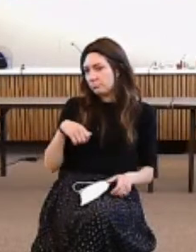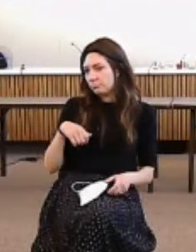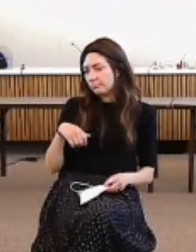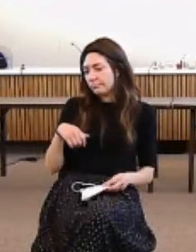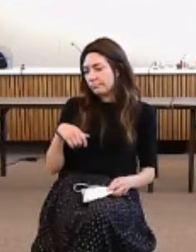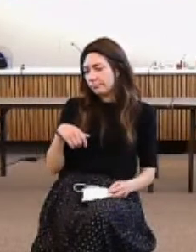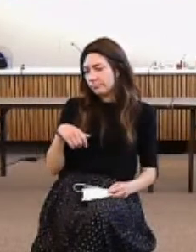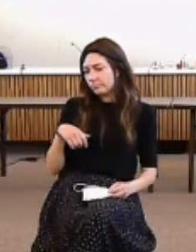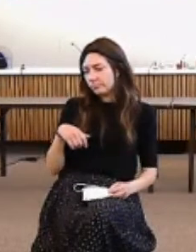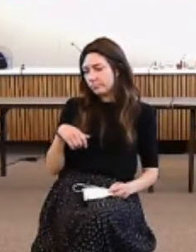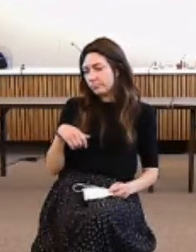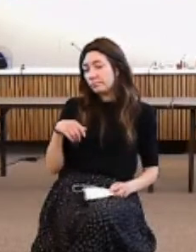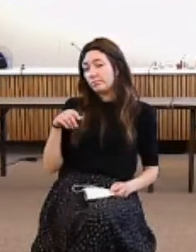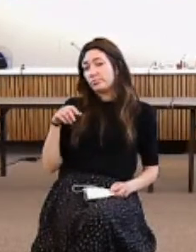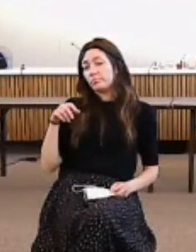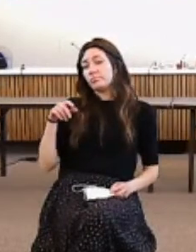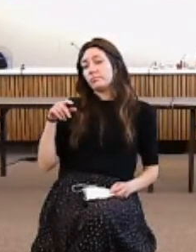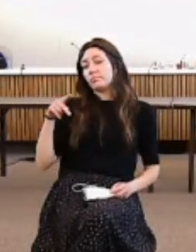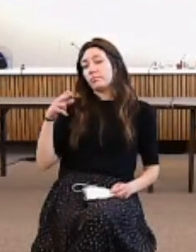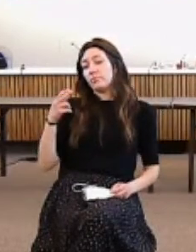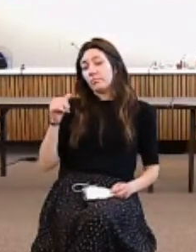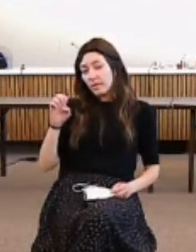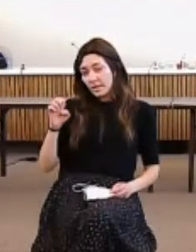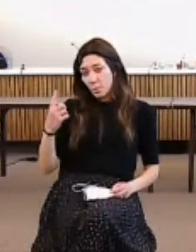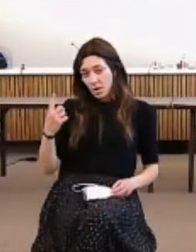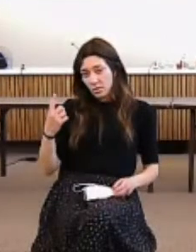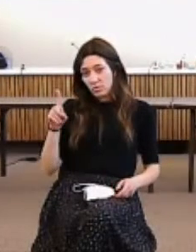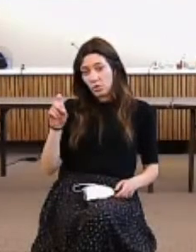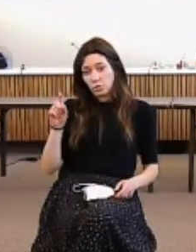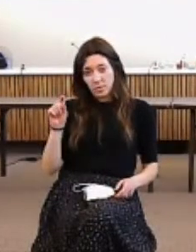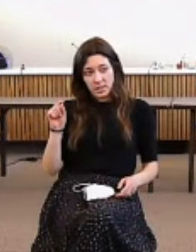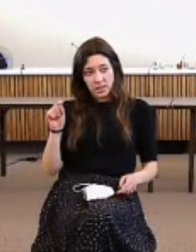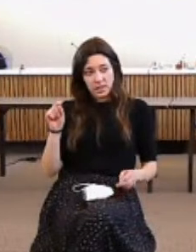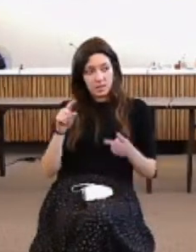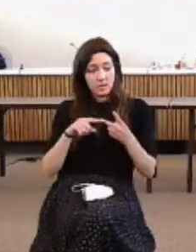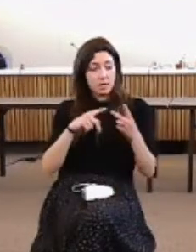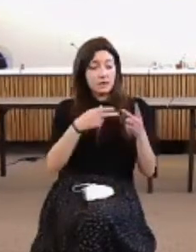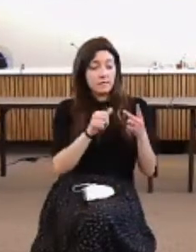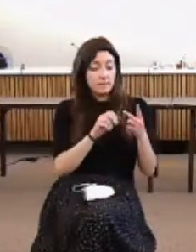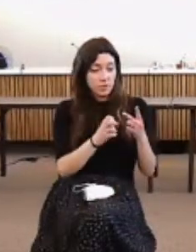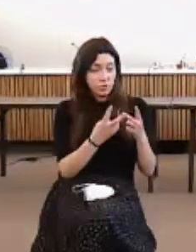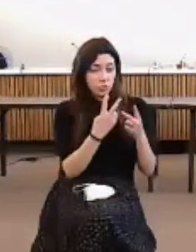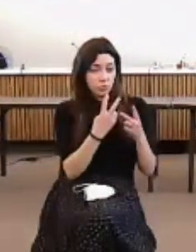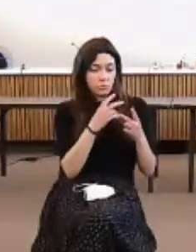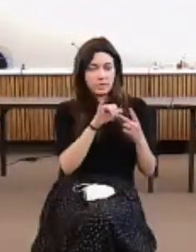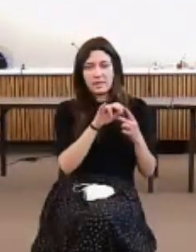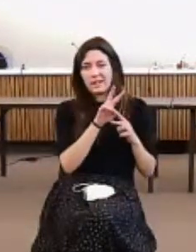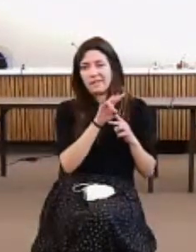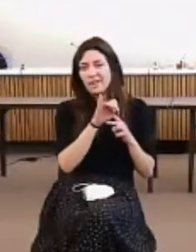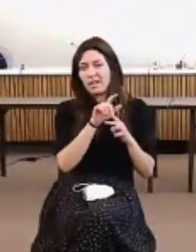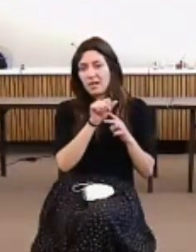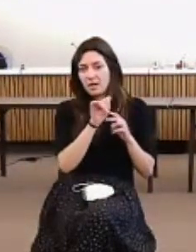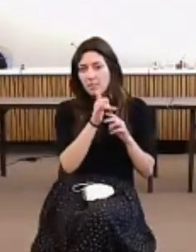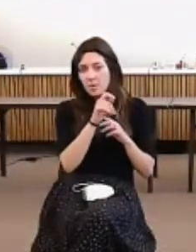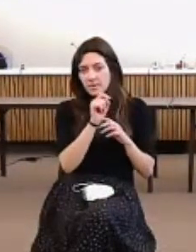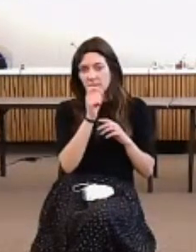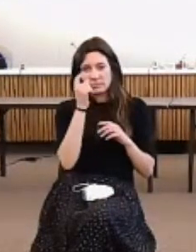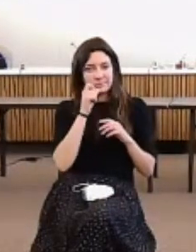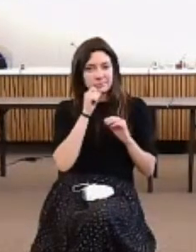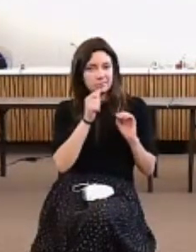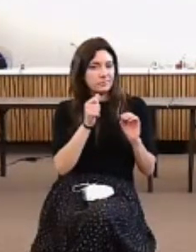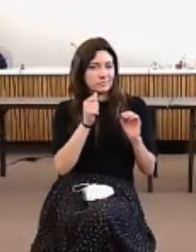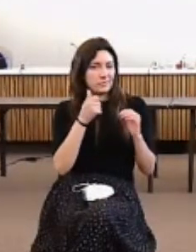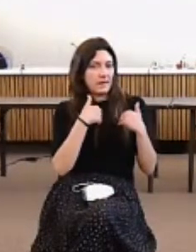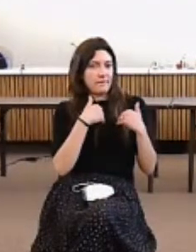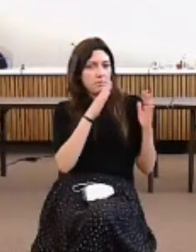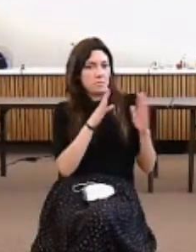and it's phase one is 120. Phase two is a villa apartments that we don't have its current schedule on when we'd be doing